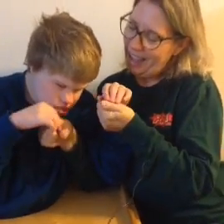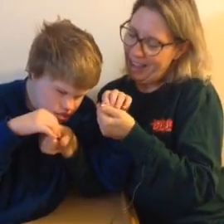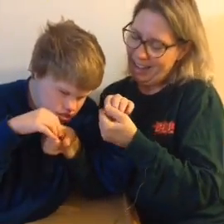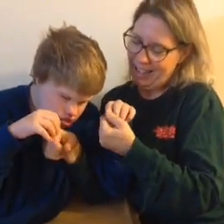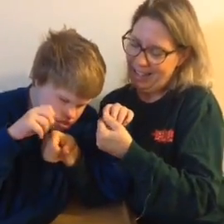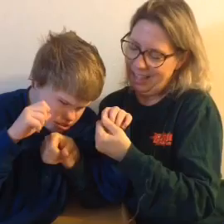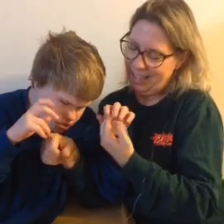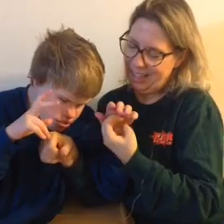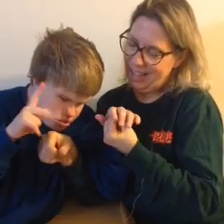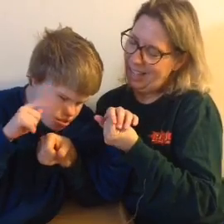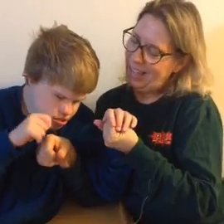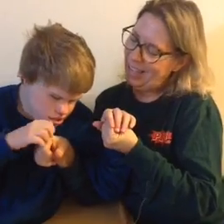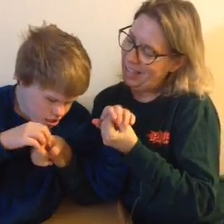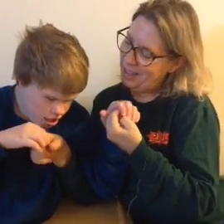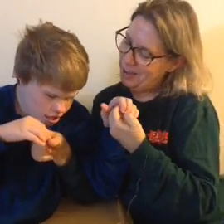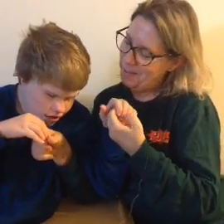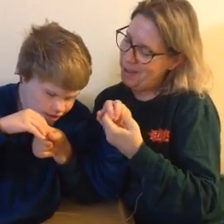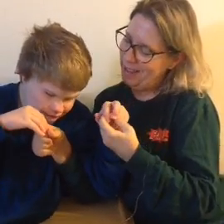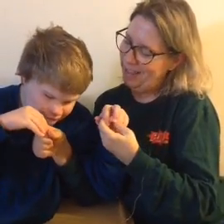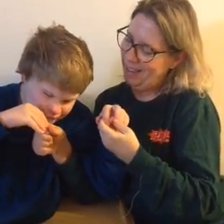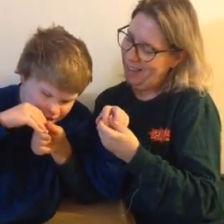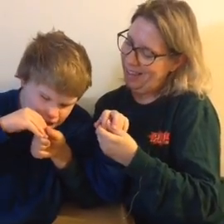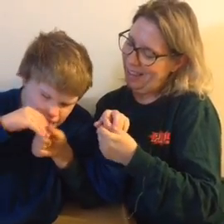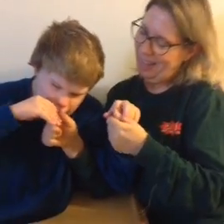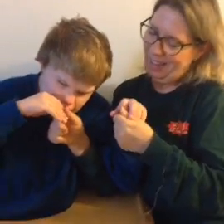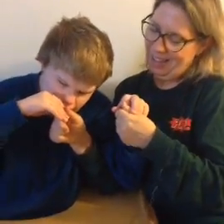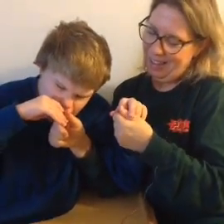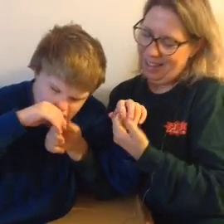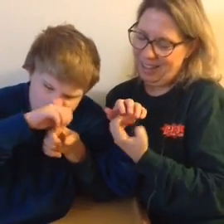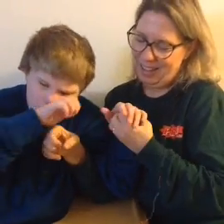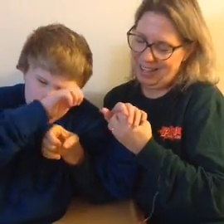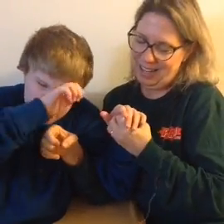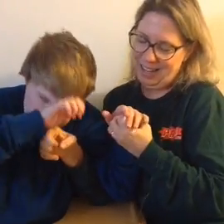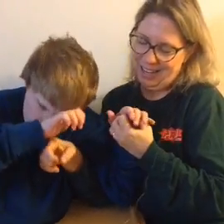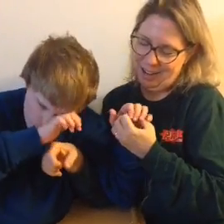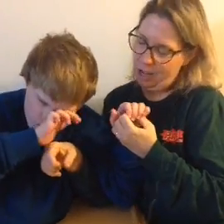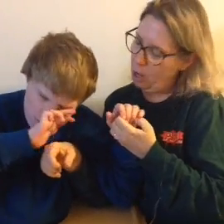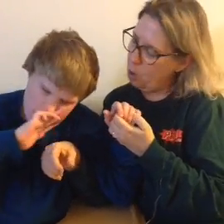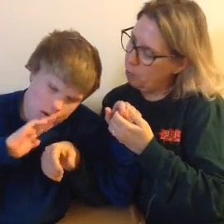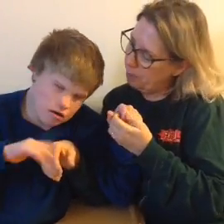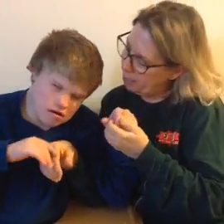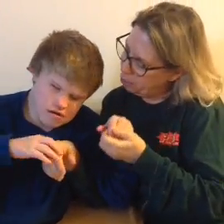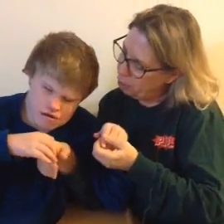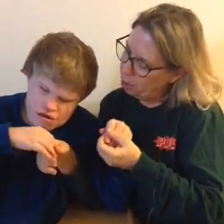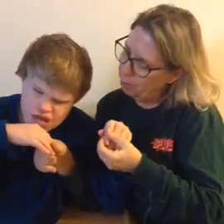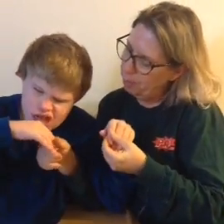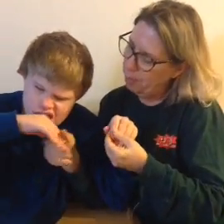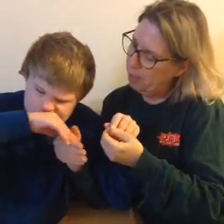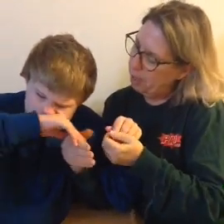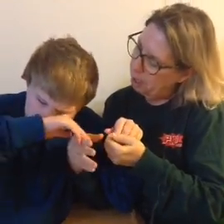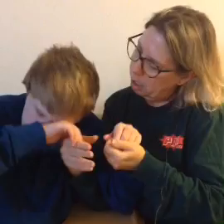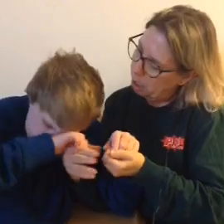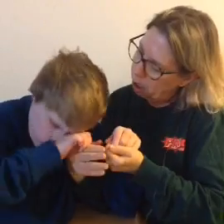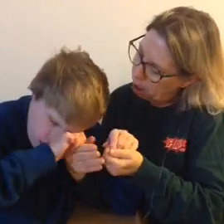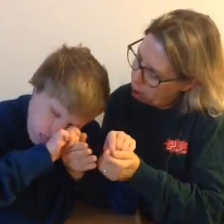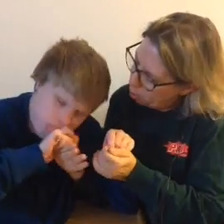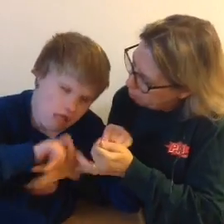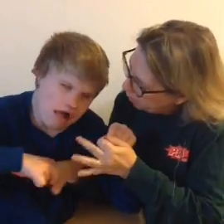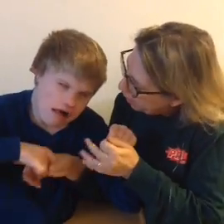A M E. Oh, bless you. Oh, bless